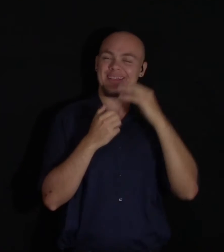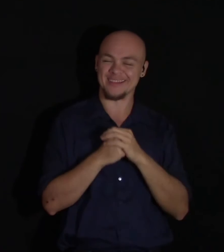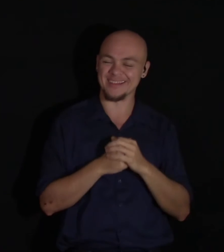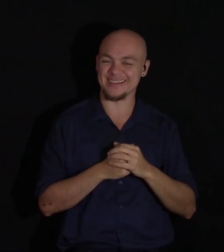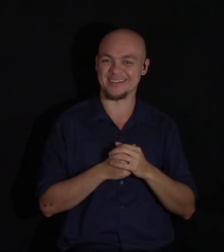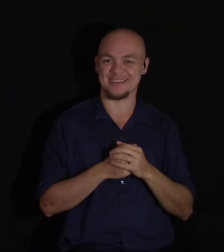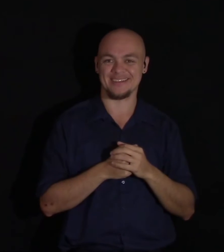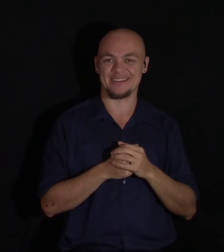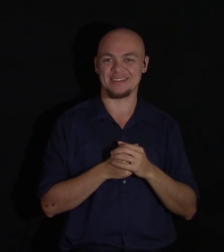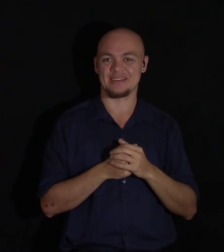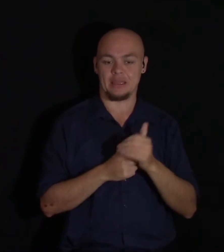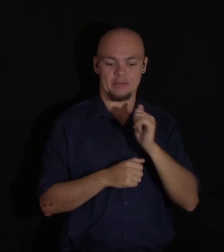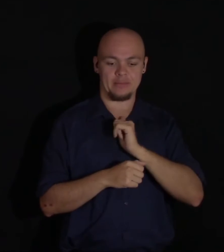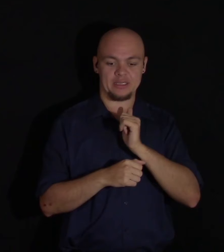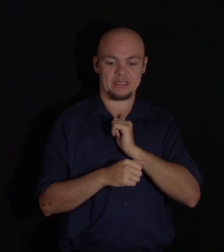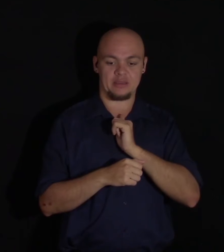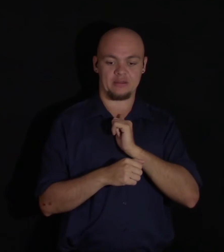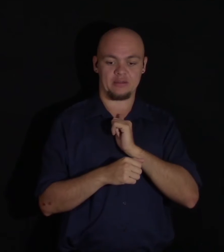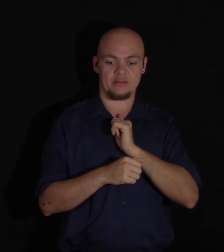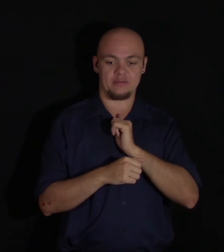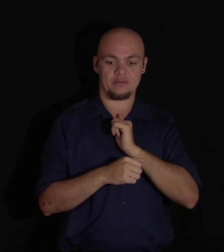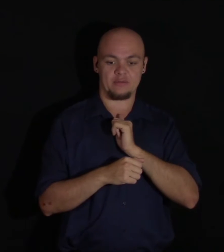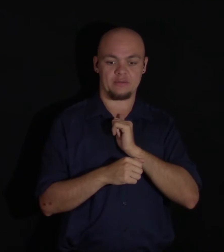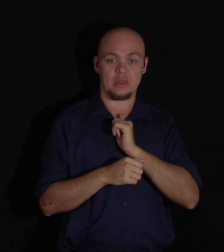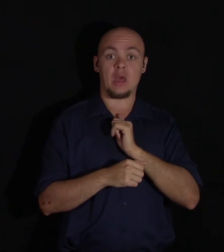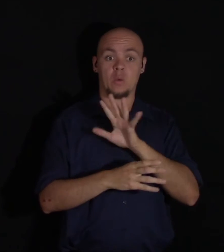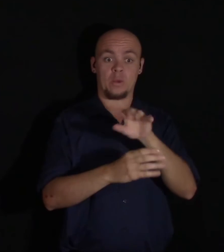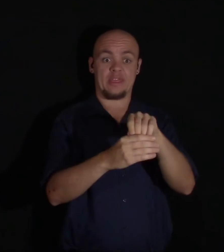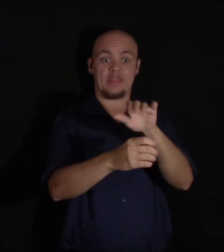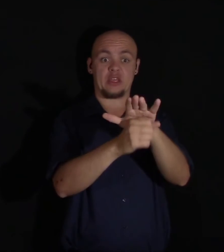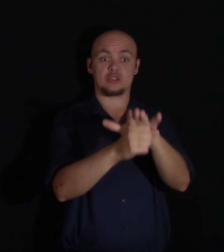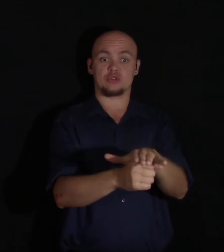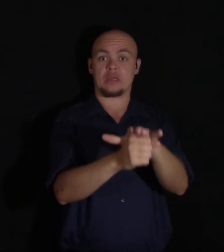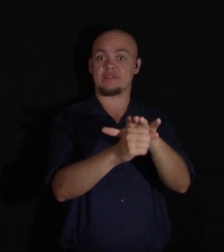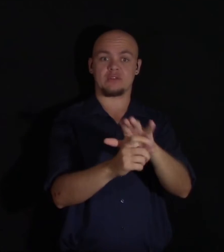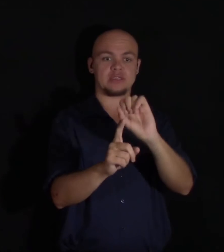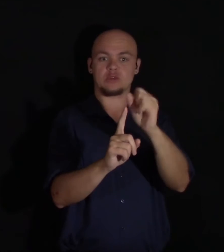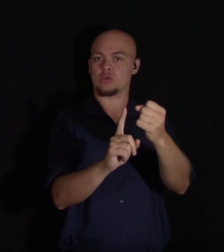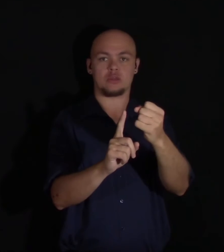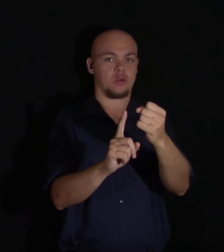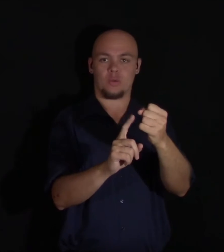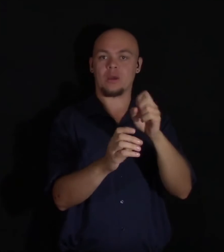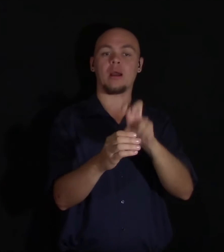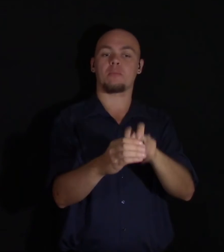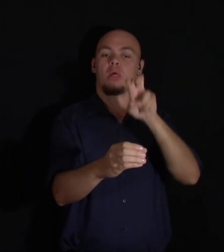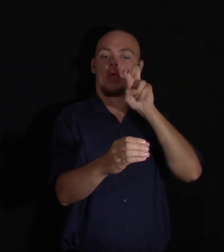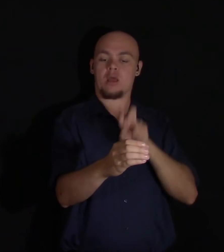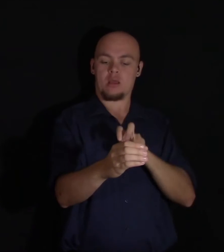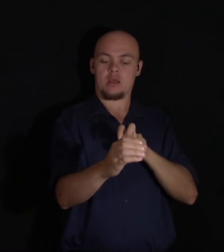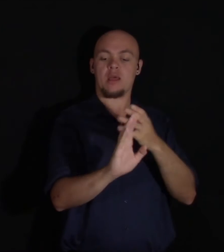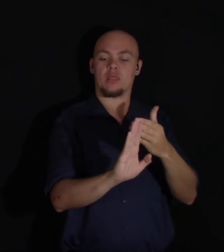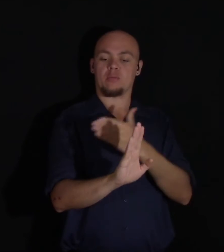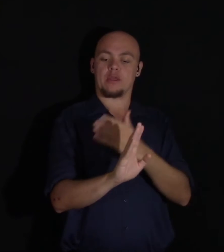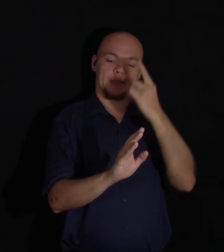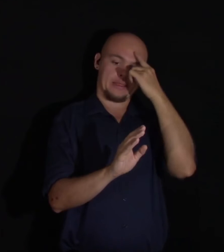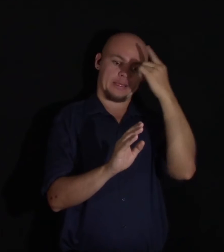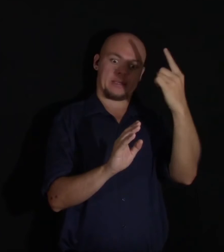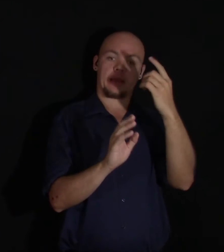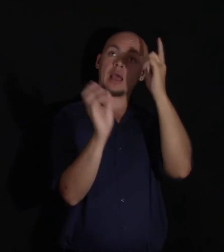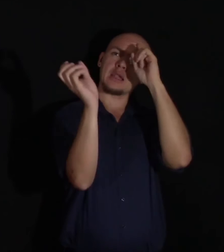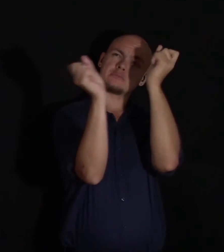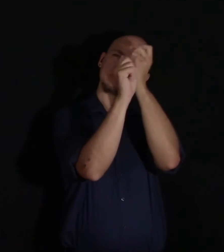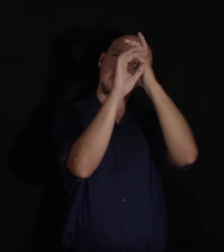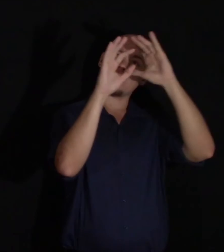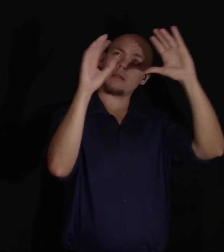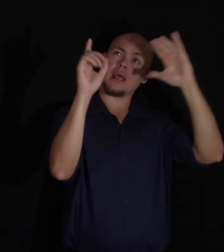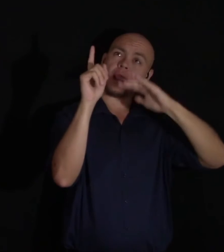I am taking myself out of the stressful situation. I am pre-living each moment and using my imagination in an environment